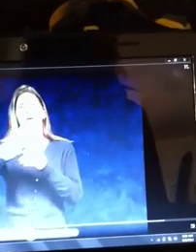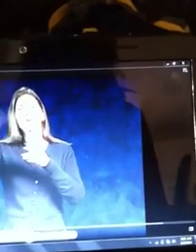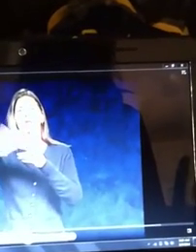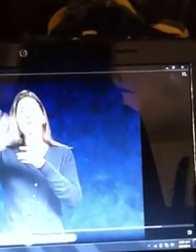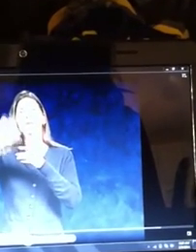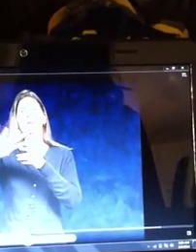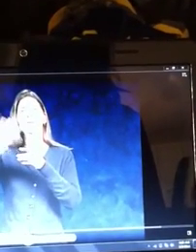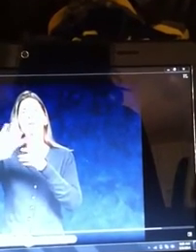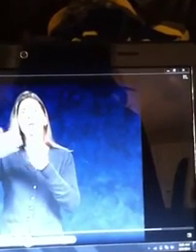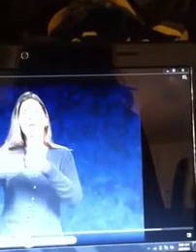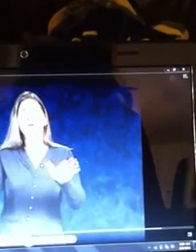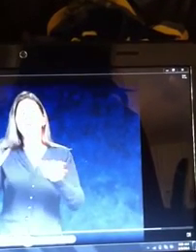off when the flame is on, because